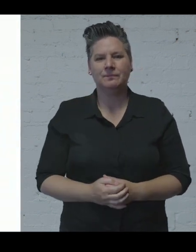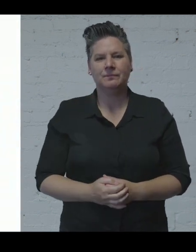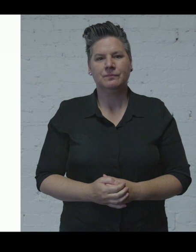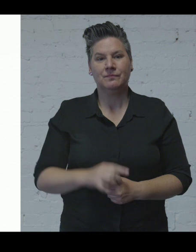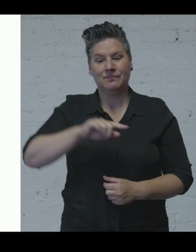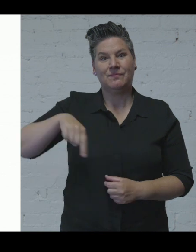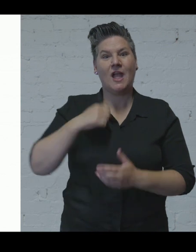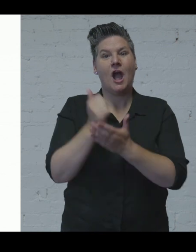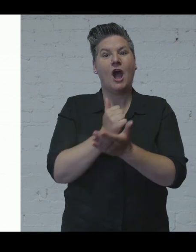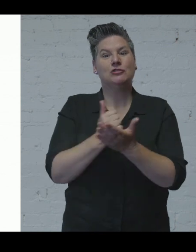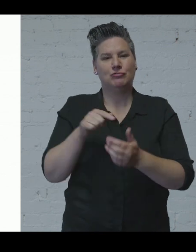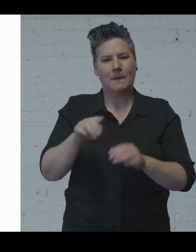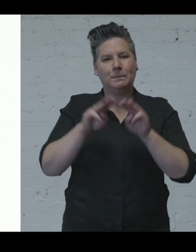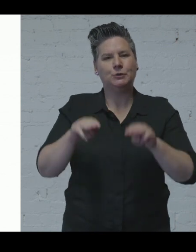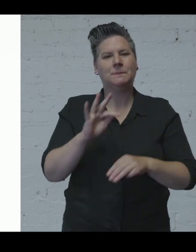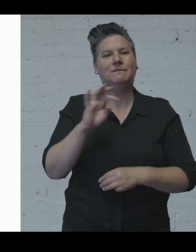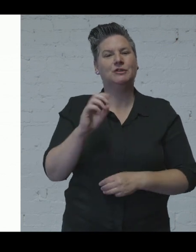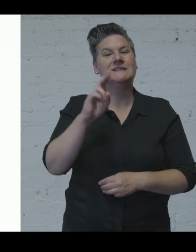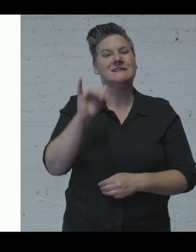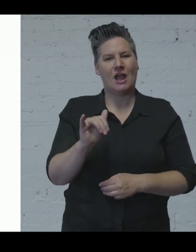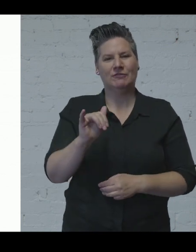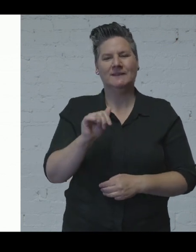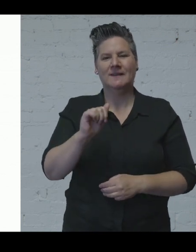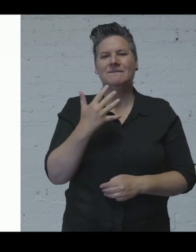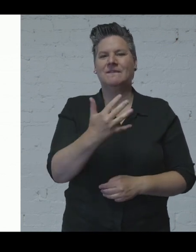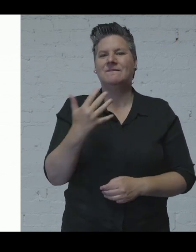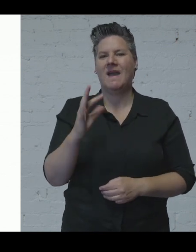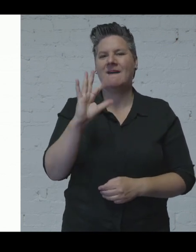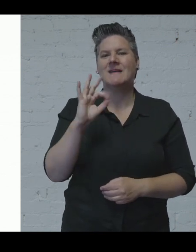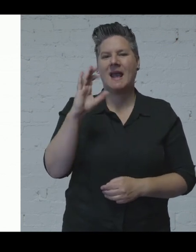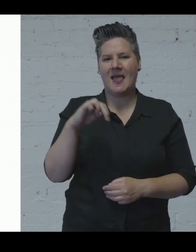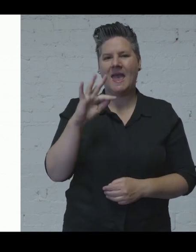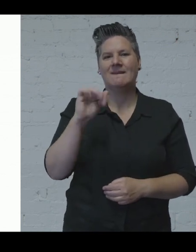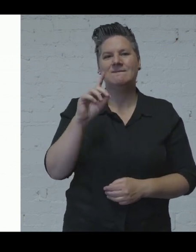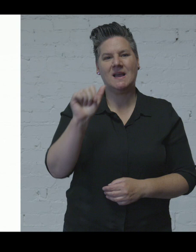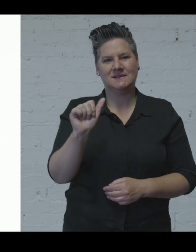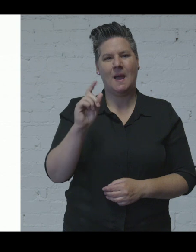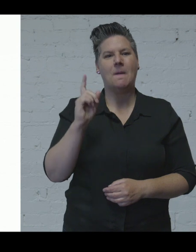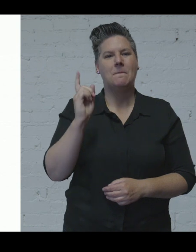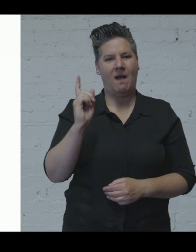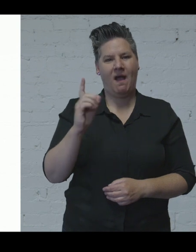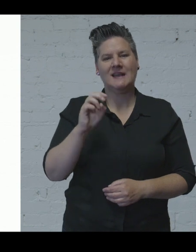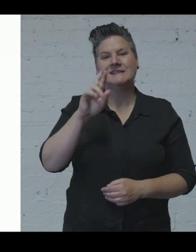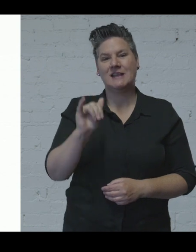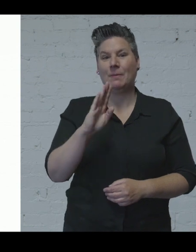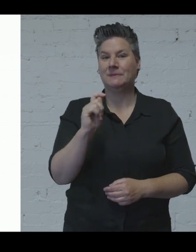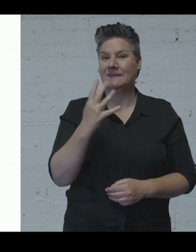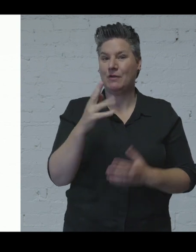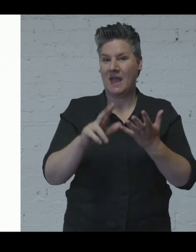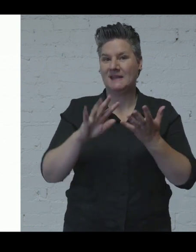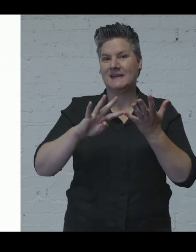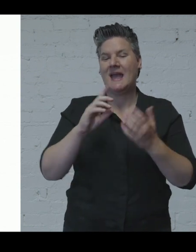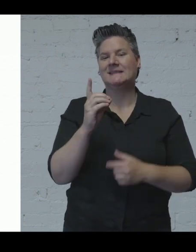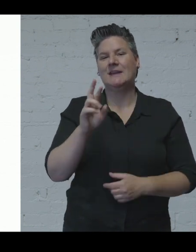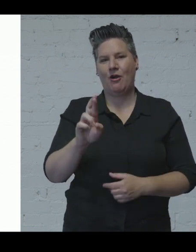Our address is Museum of Free Derry, 55 Glenfadda Park, Derry BT48